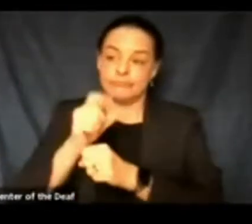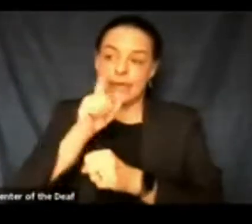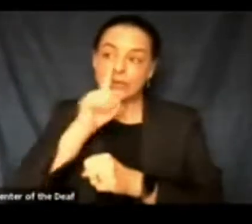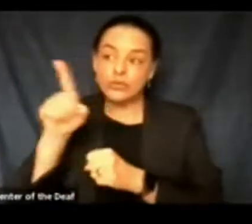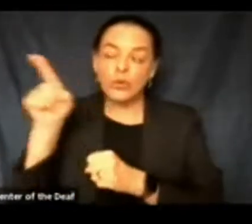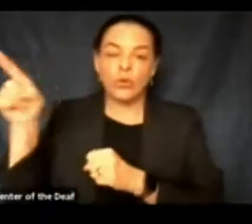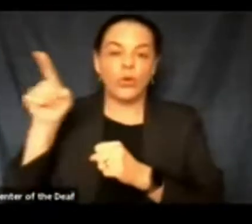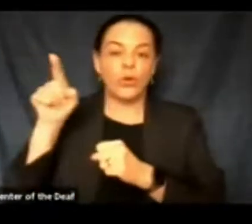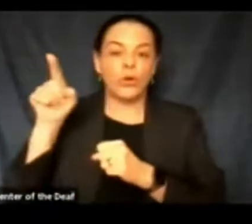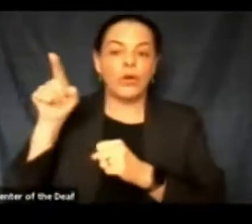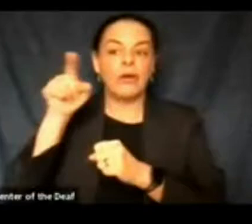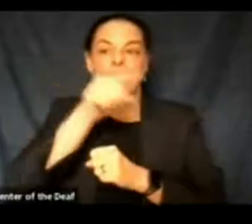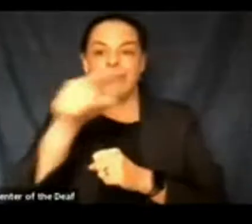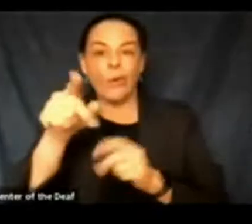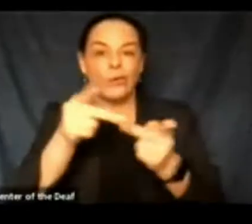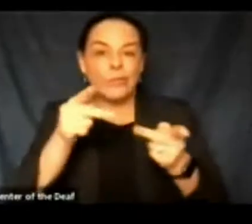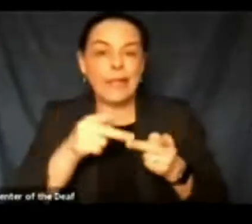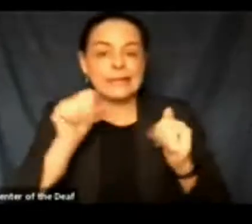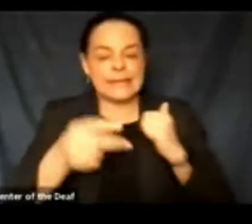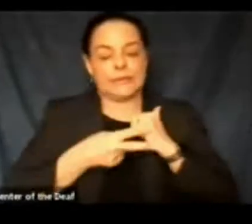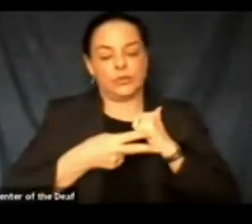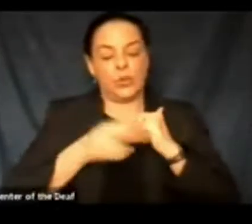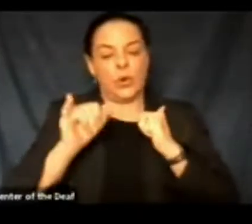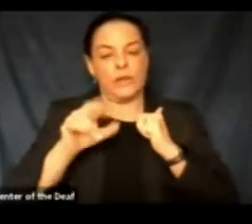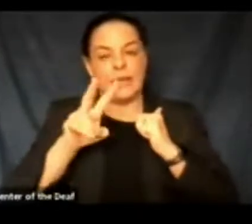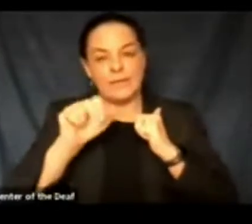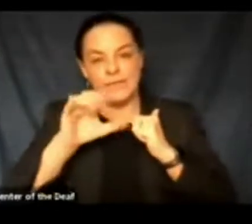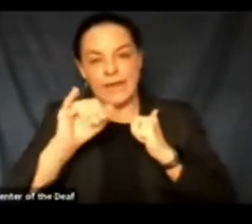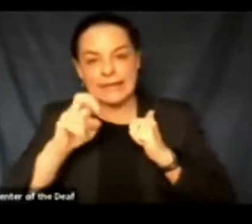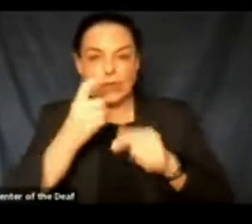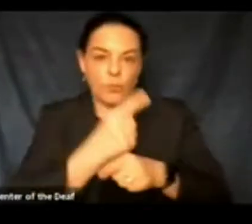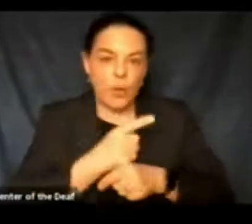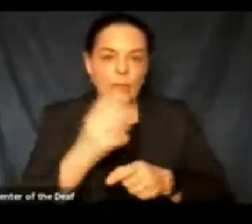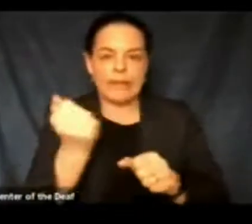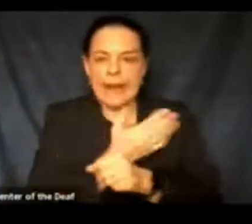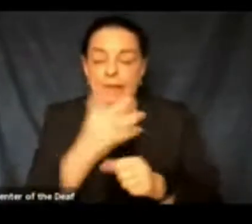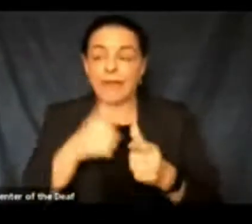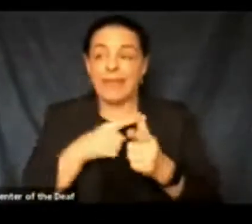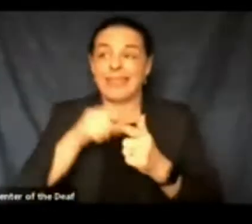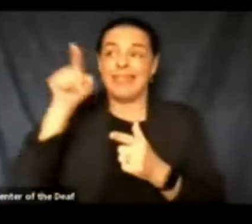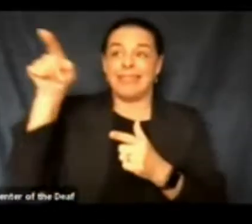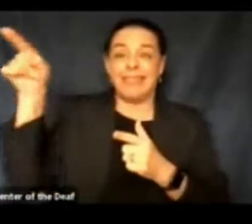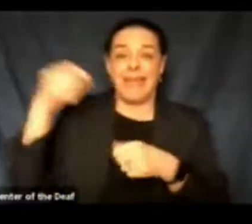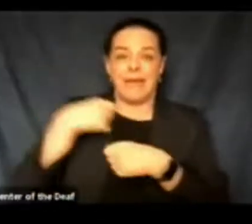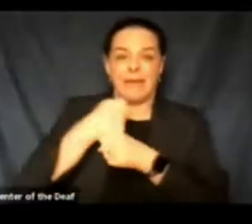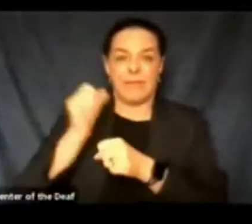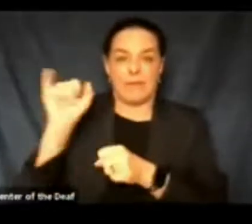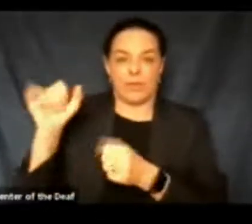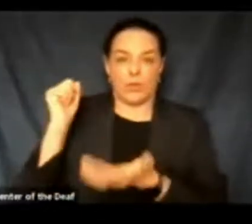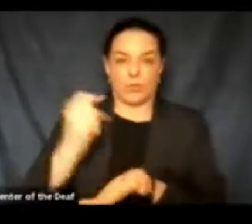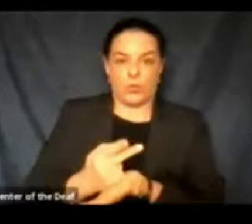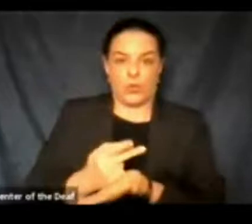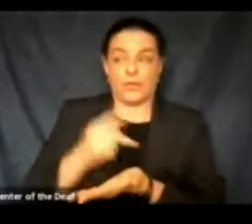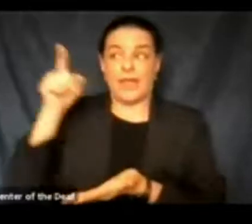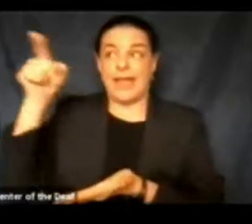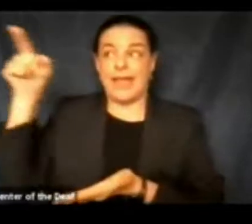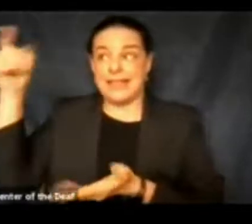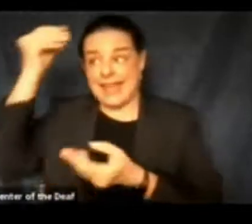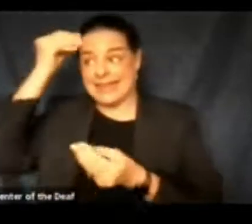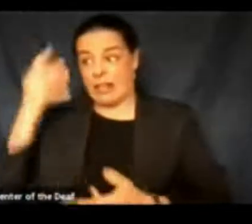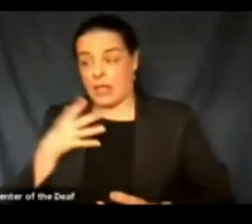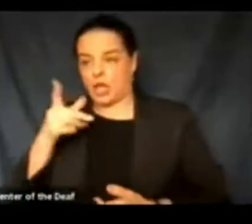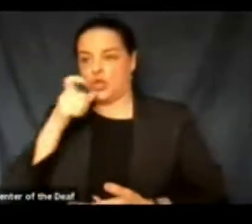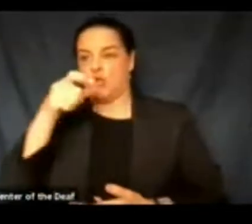store the vaccine properly and all the things that go with that. And then they make the approvals, and then they are at this point still telling us who they've activated